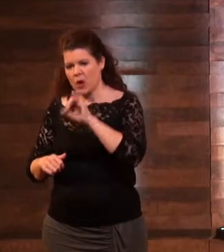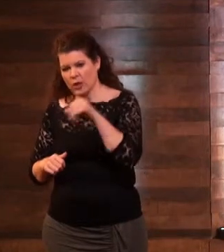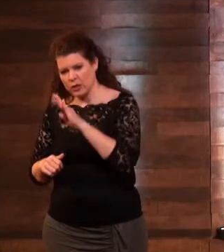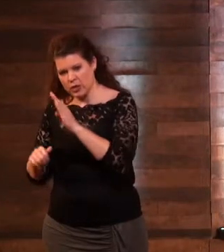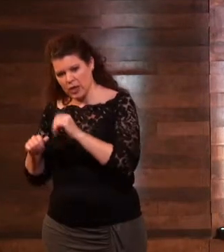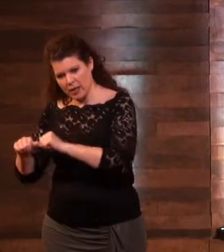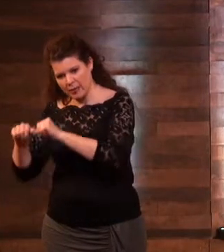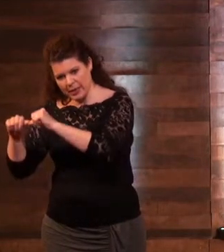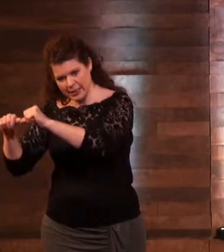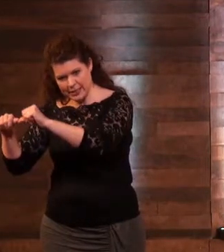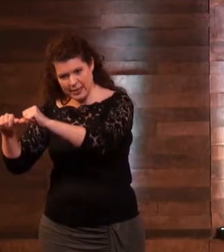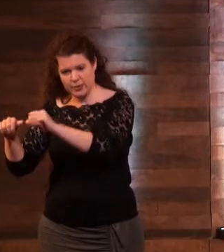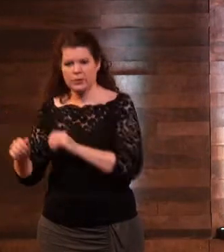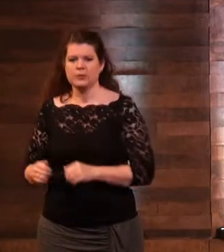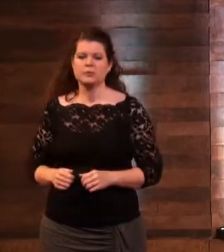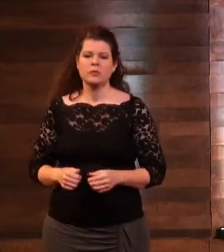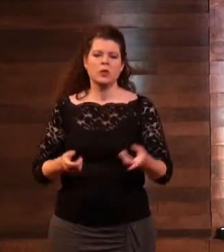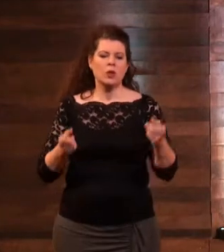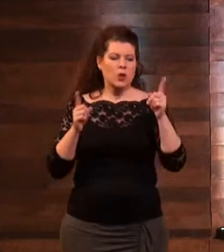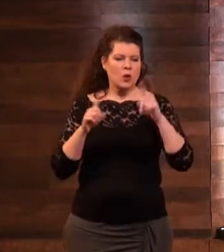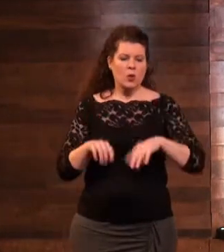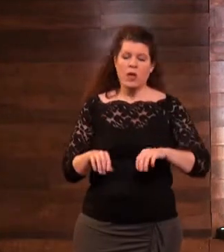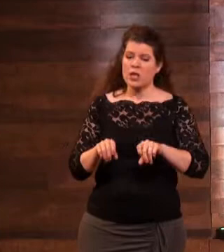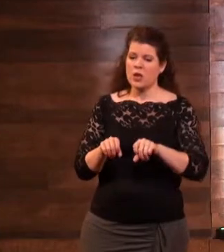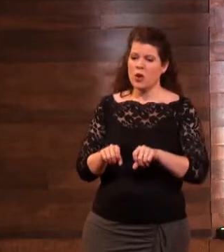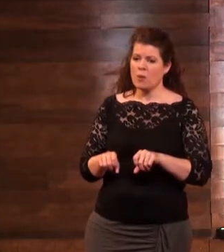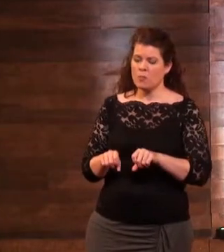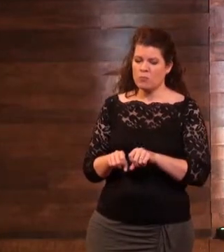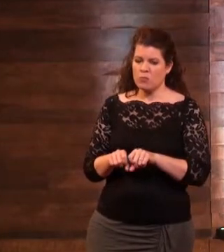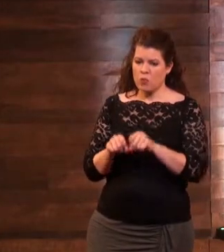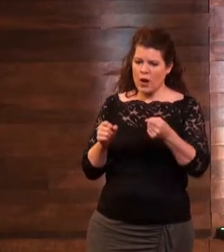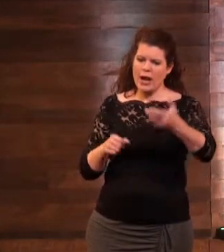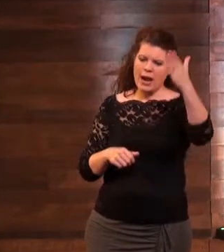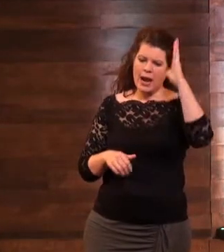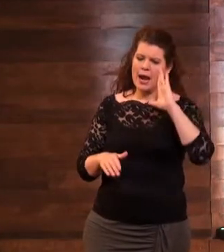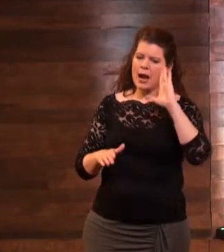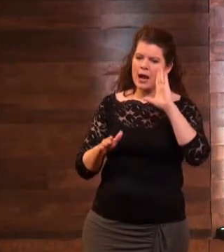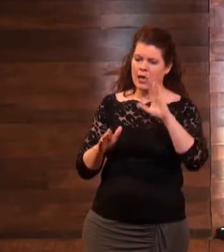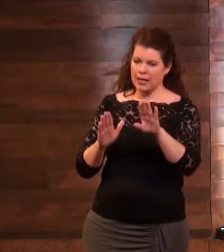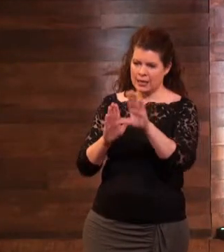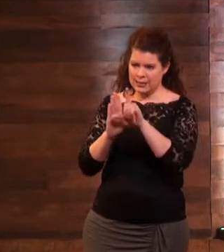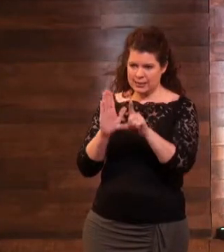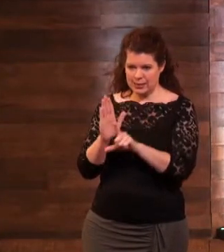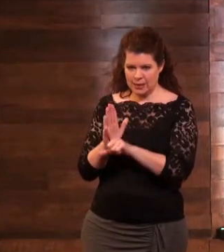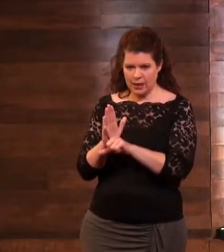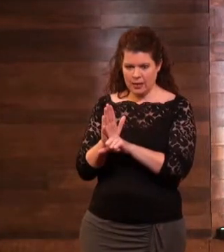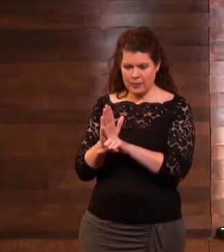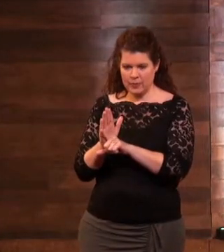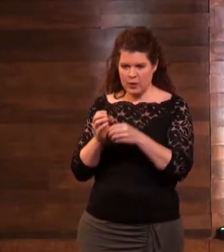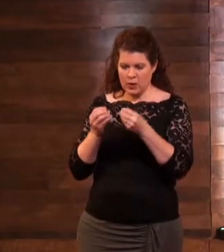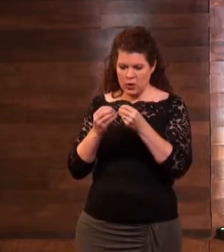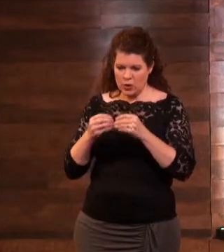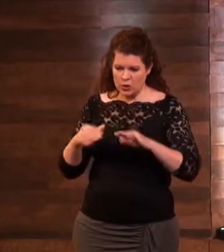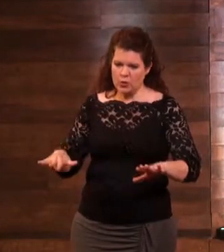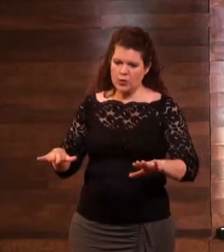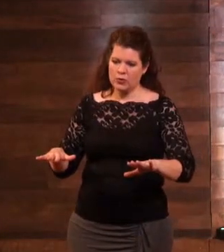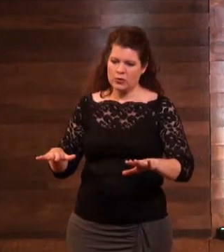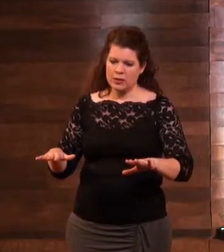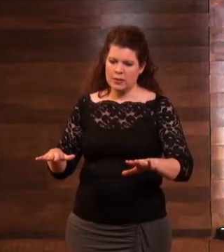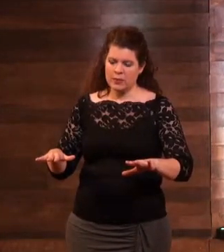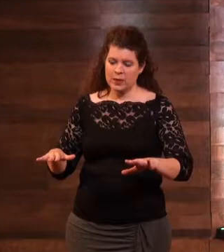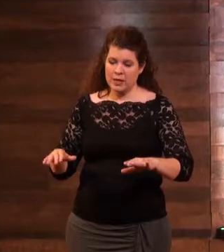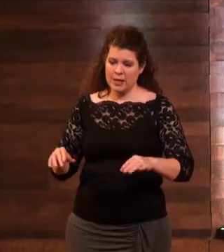When you violate your conscience and do something unethical, you lose some things far more important than success at work. You lose